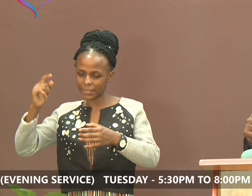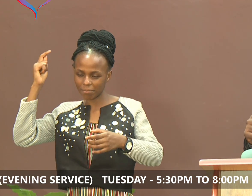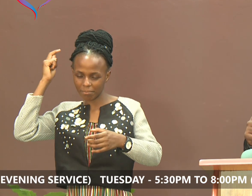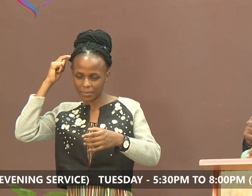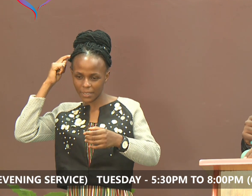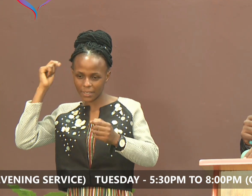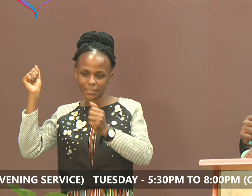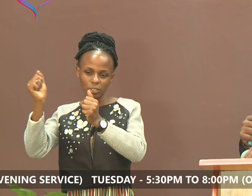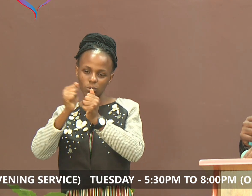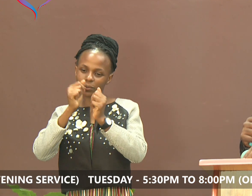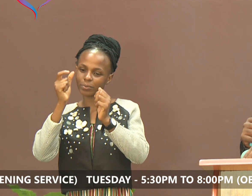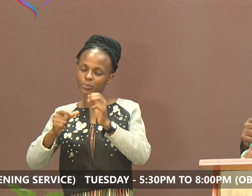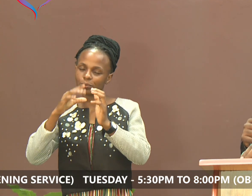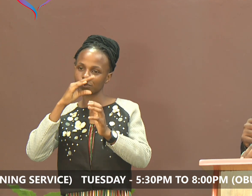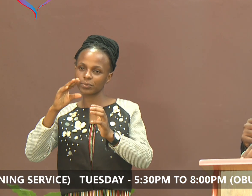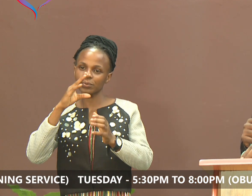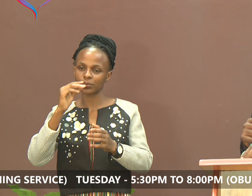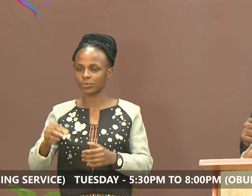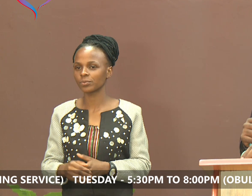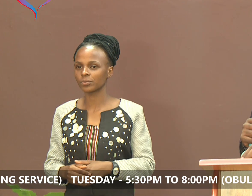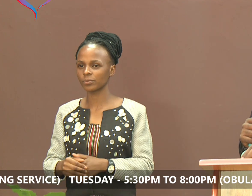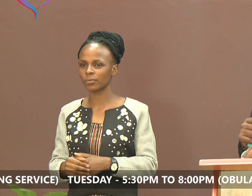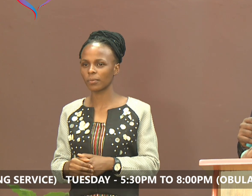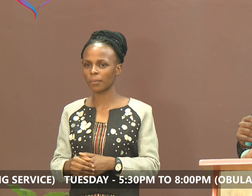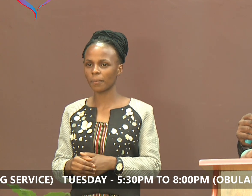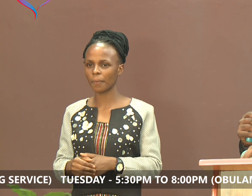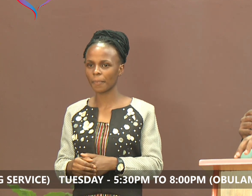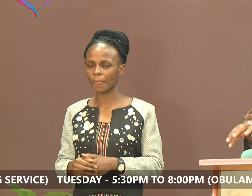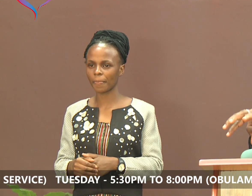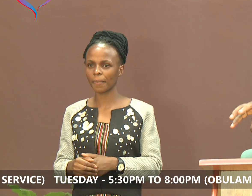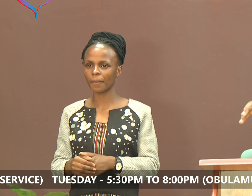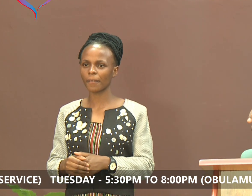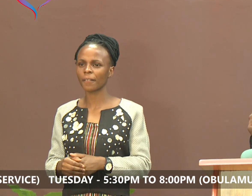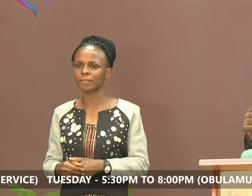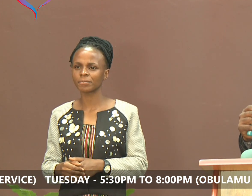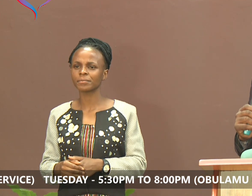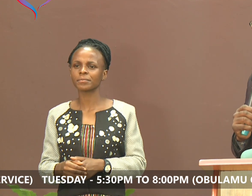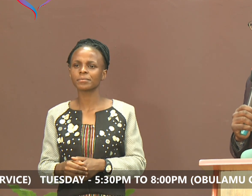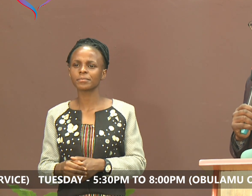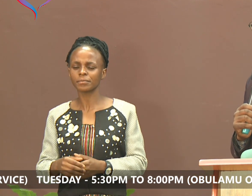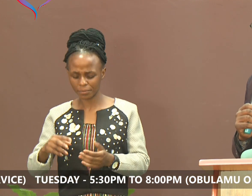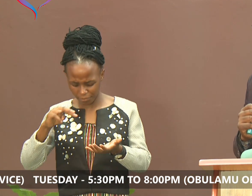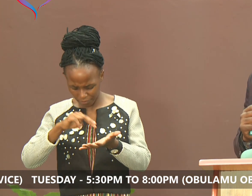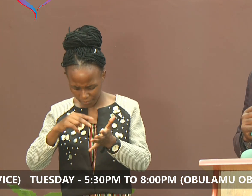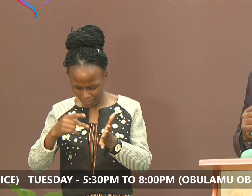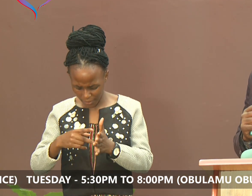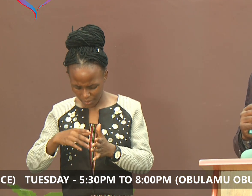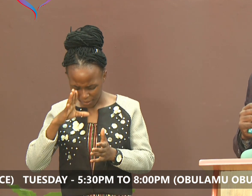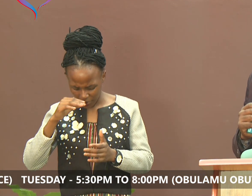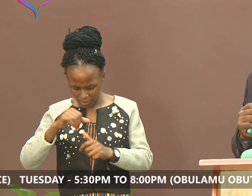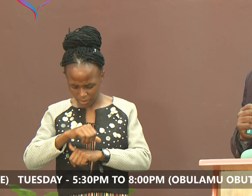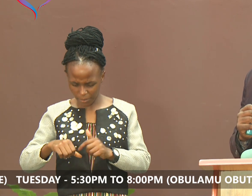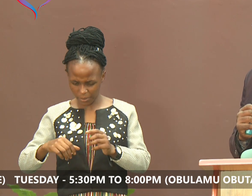ago kubanga, waliwo okwa atagana, wakati wobwongo bwona ayogera. Which means it talks about the environment wobingambira,